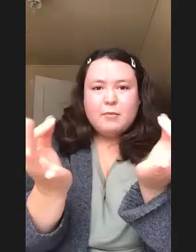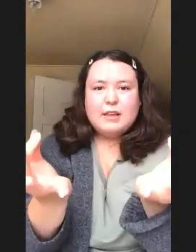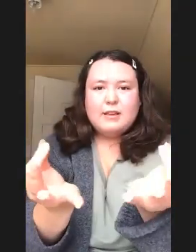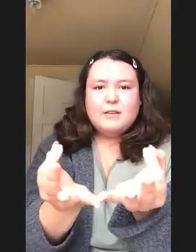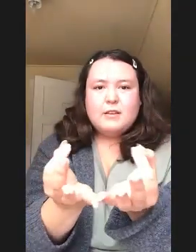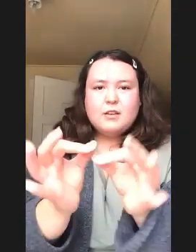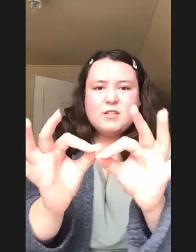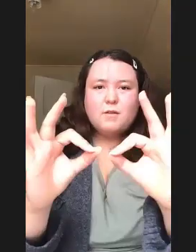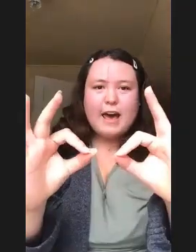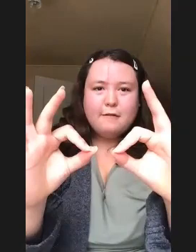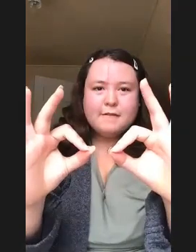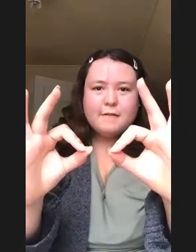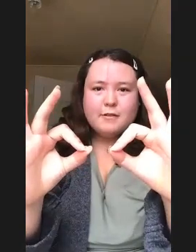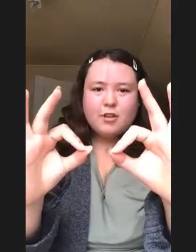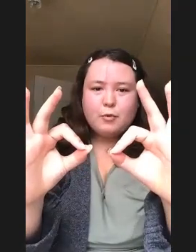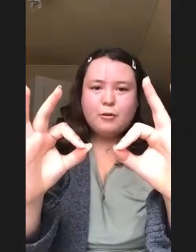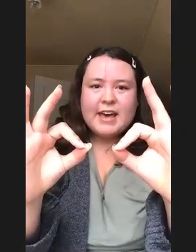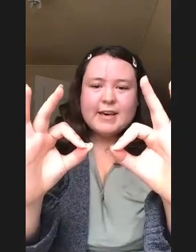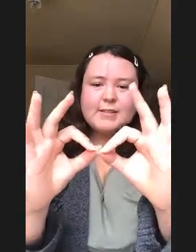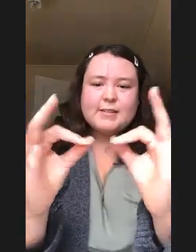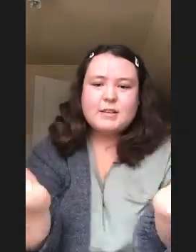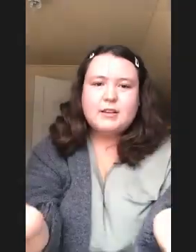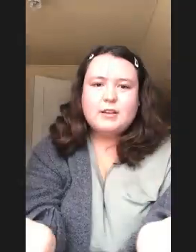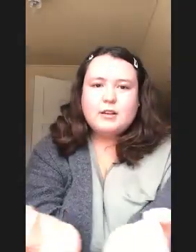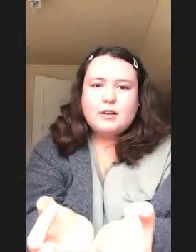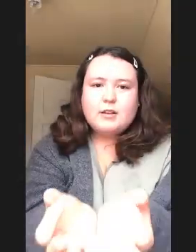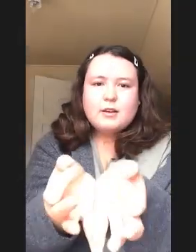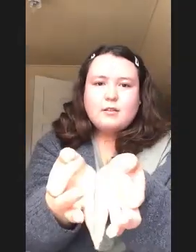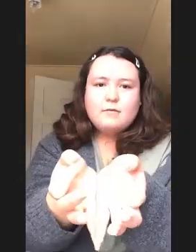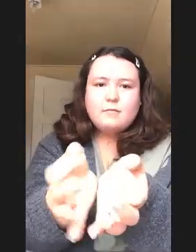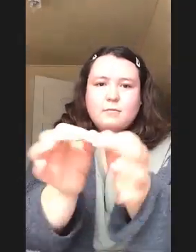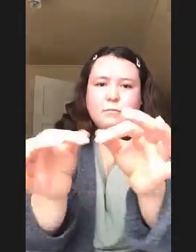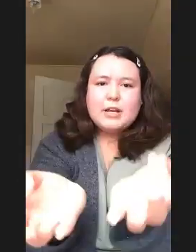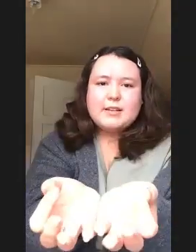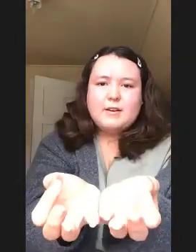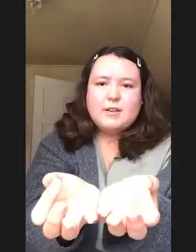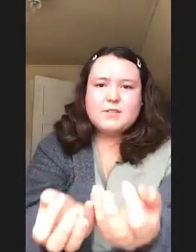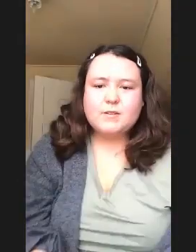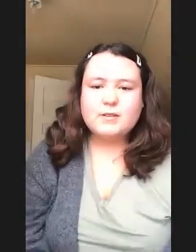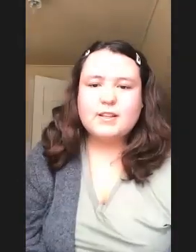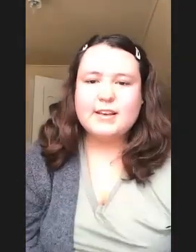Family. You do F with both hands and then kind of bring it down in a circle. Yeah.